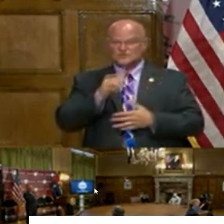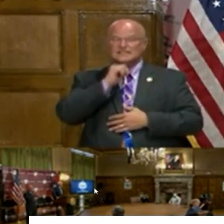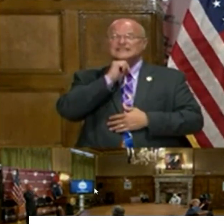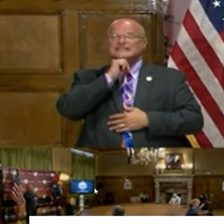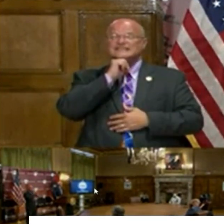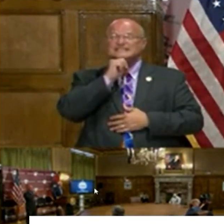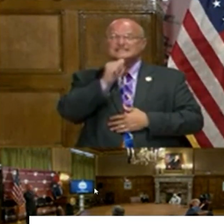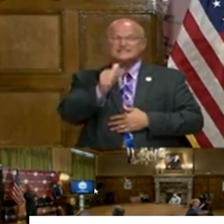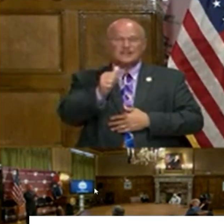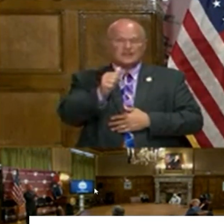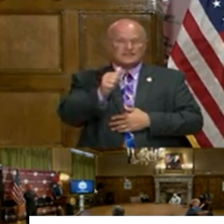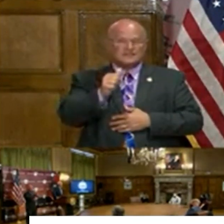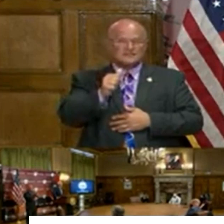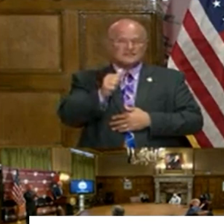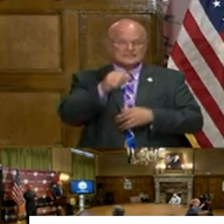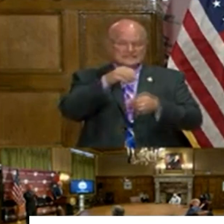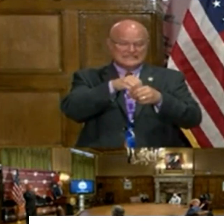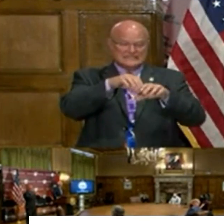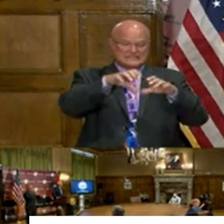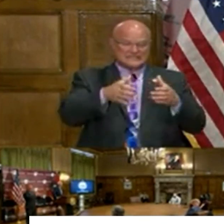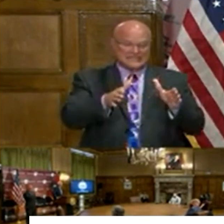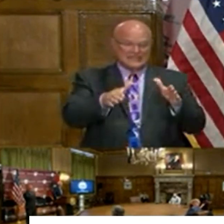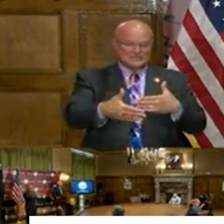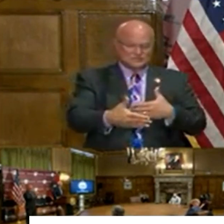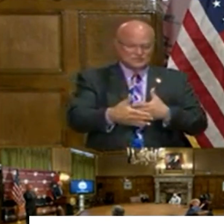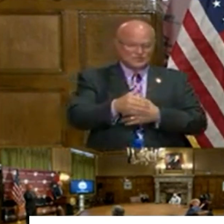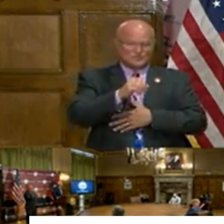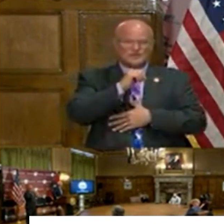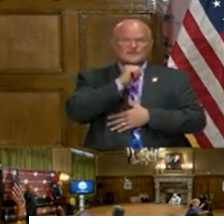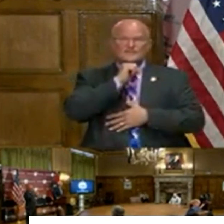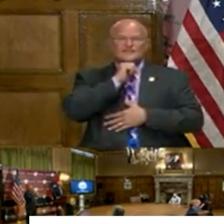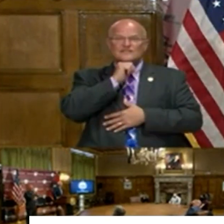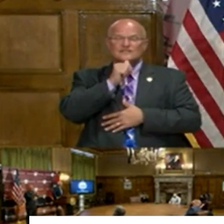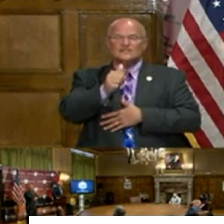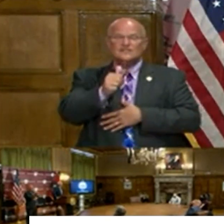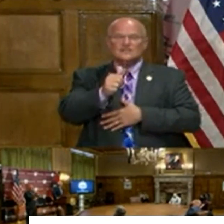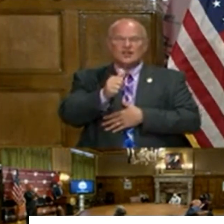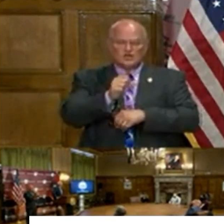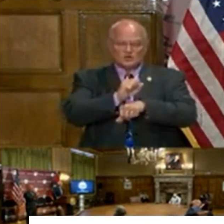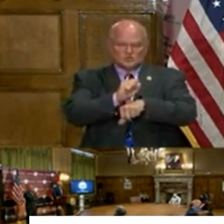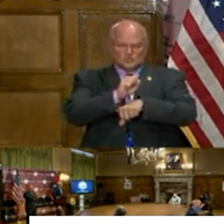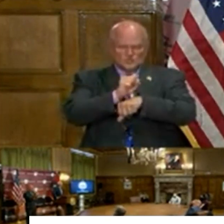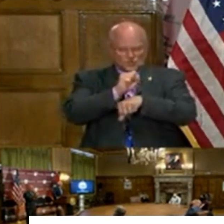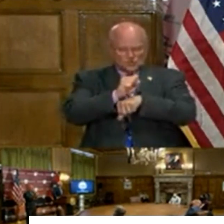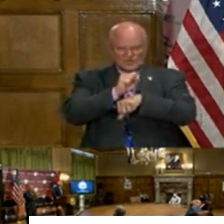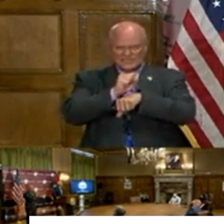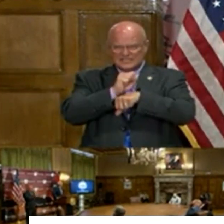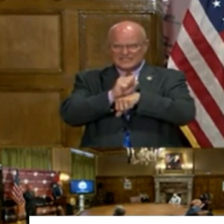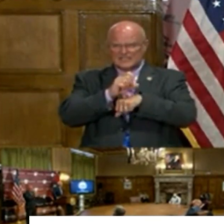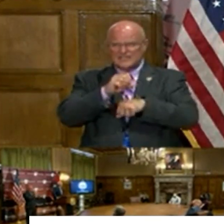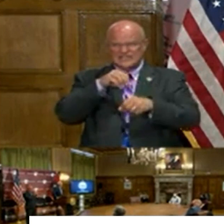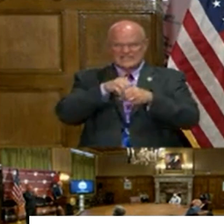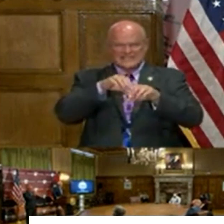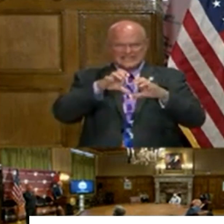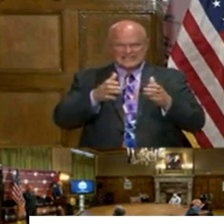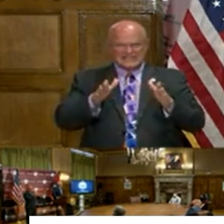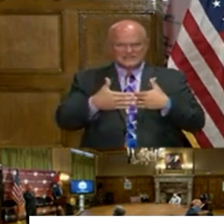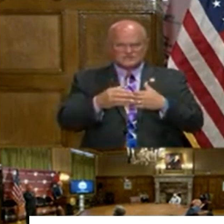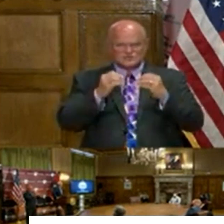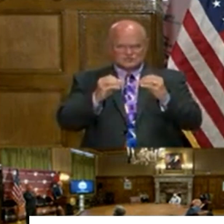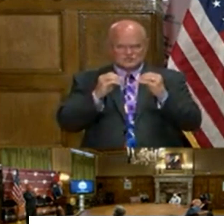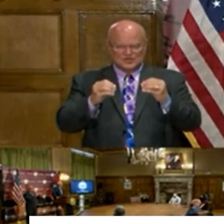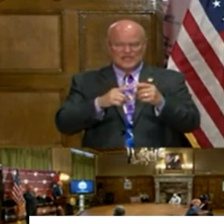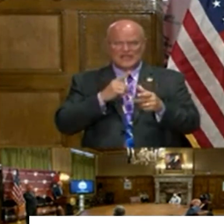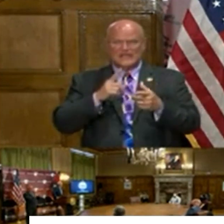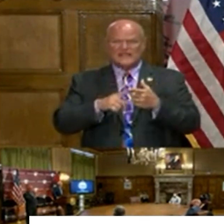not in the classroom, if they're not working in classroom instruction,